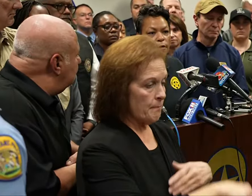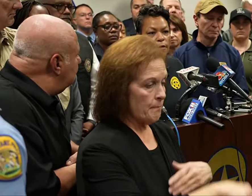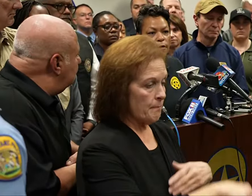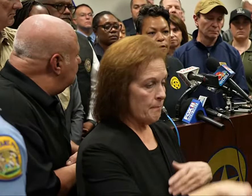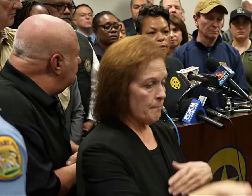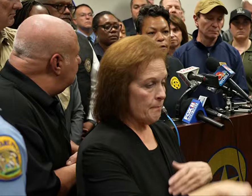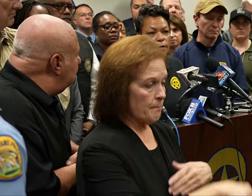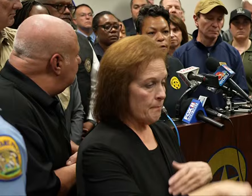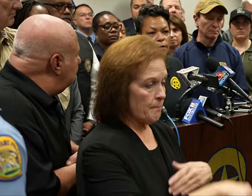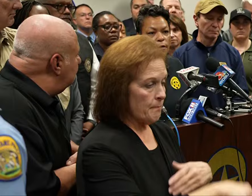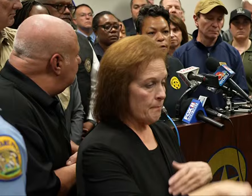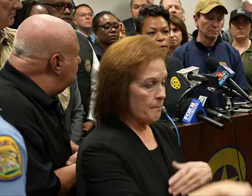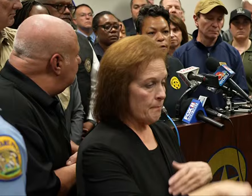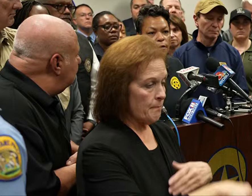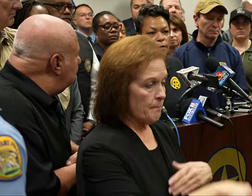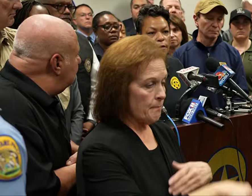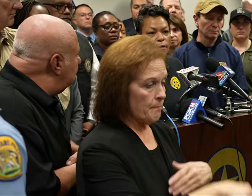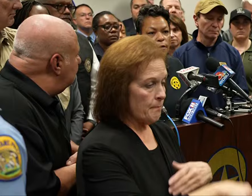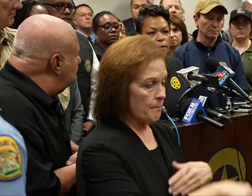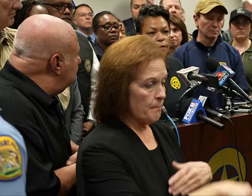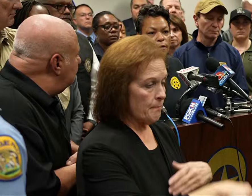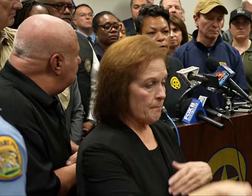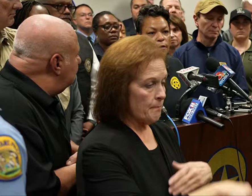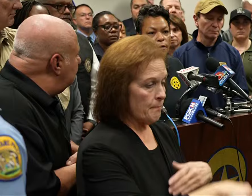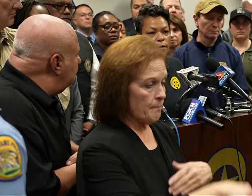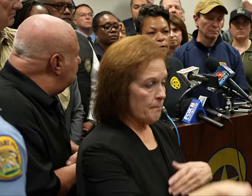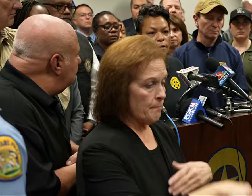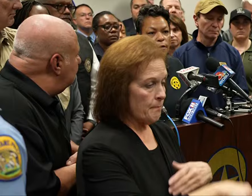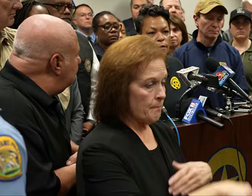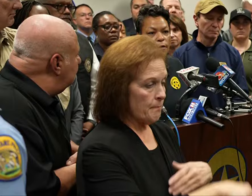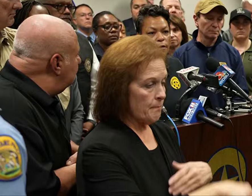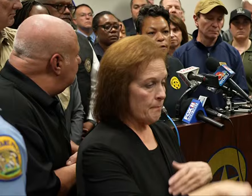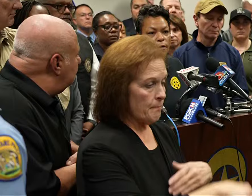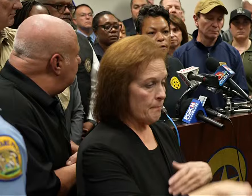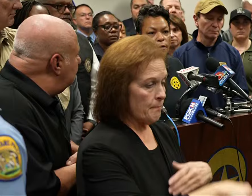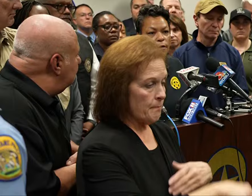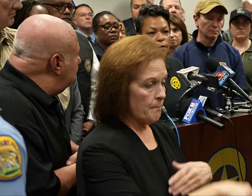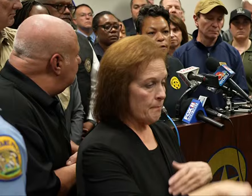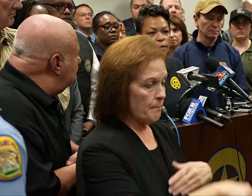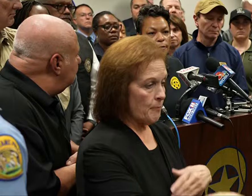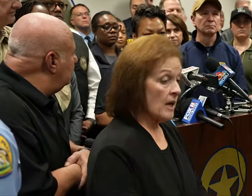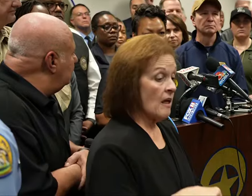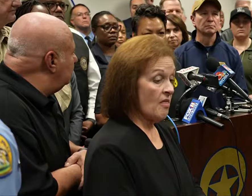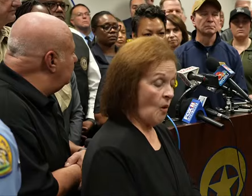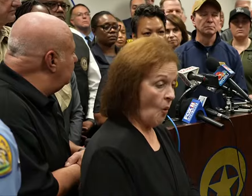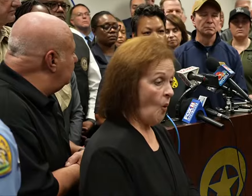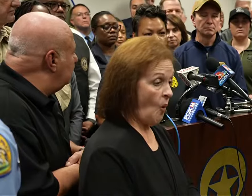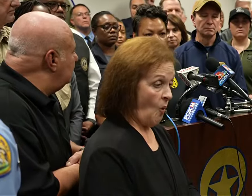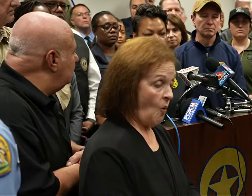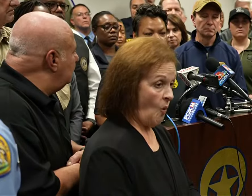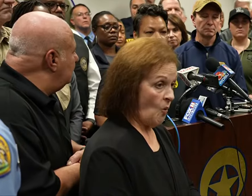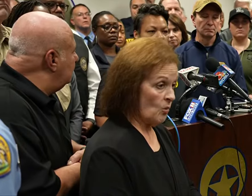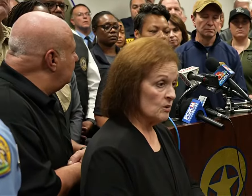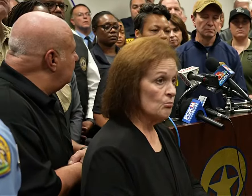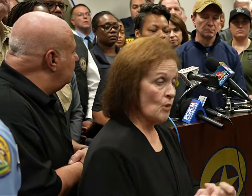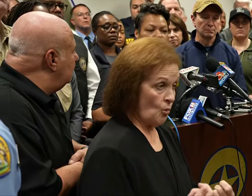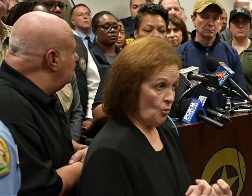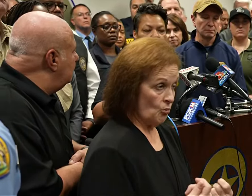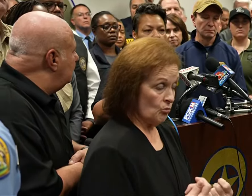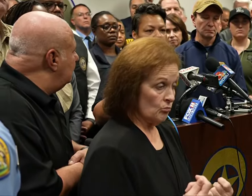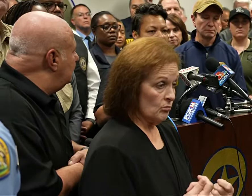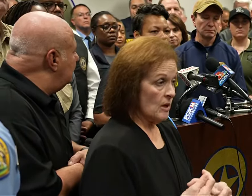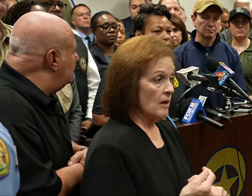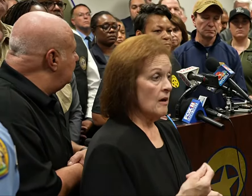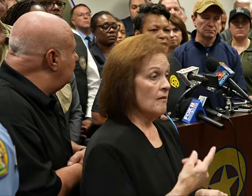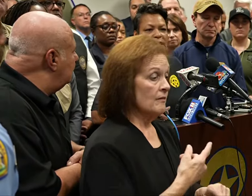Bourbon. Shortly thereafter, the malfunctions of those bollards ensued